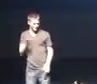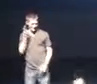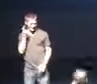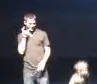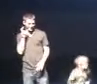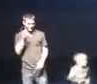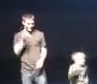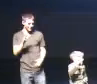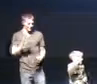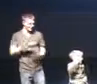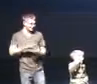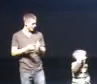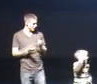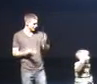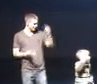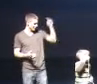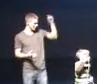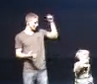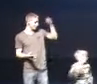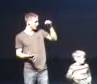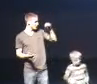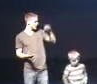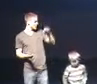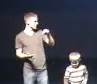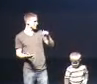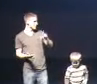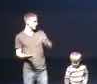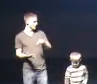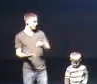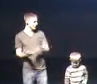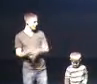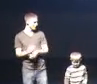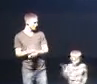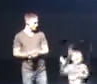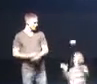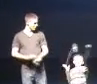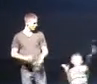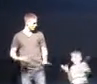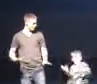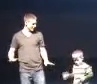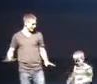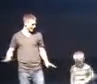you can hear the sound, the baseball falls to the ground.